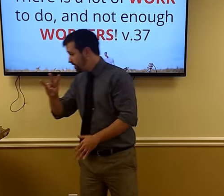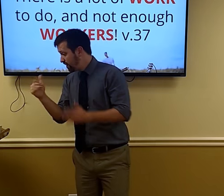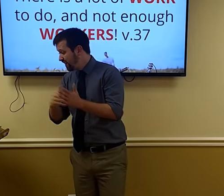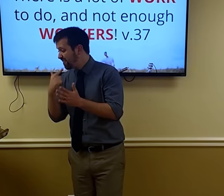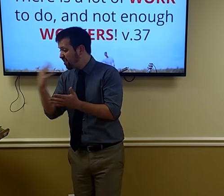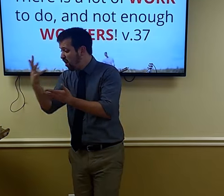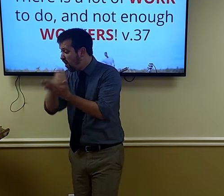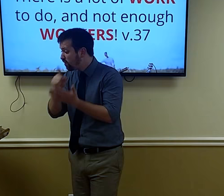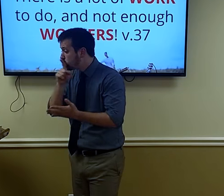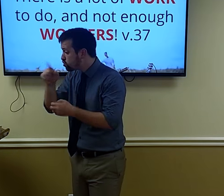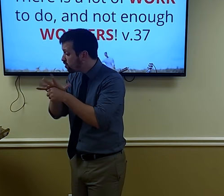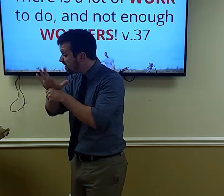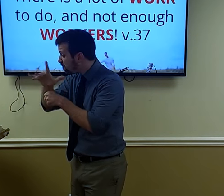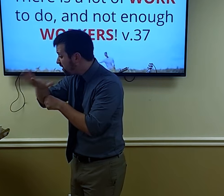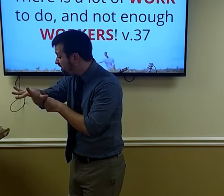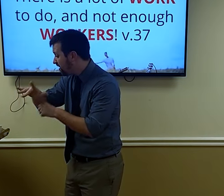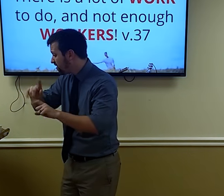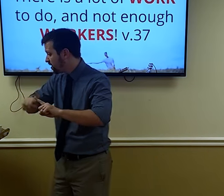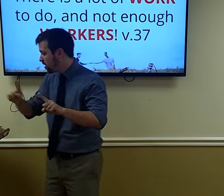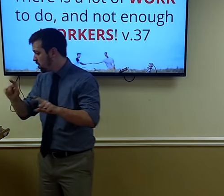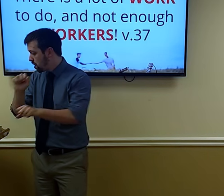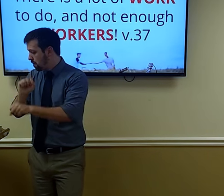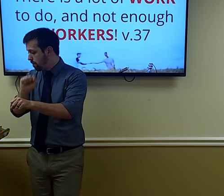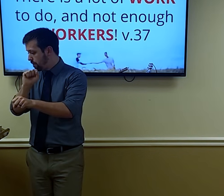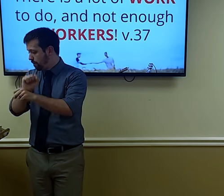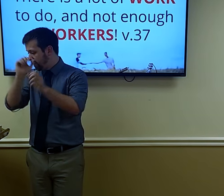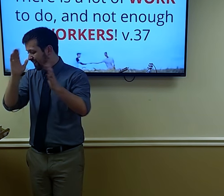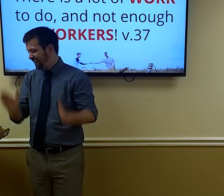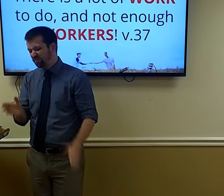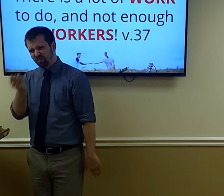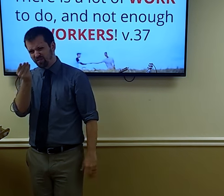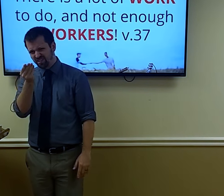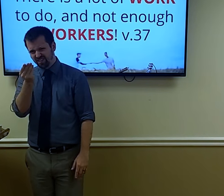Verse 37 again, he said, the harvest truly is plenteous, but the laborers,